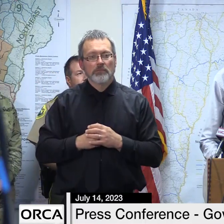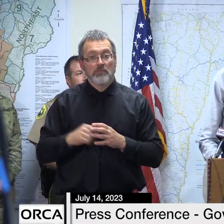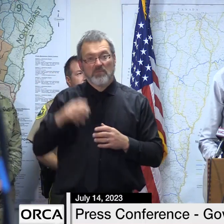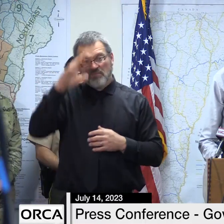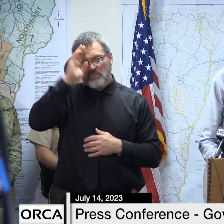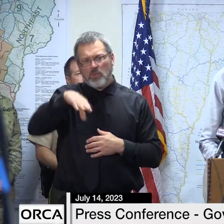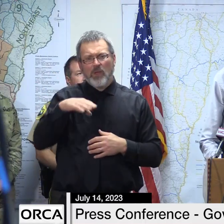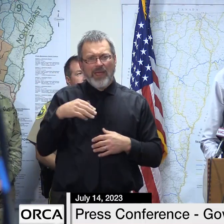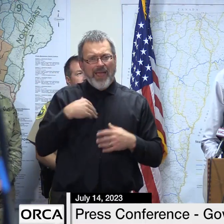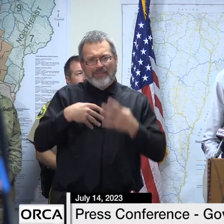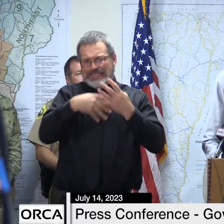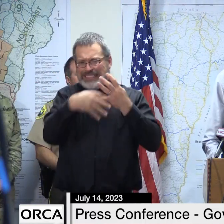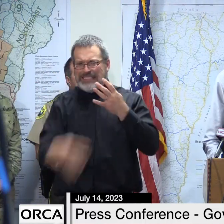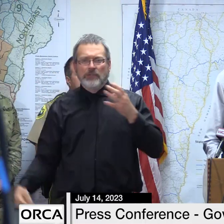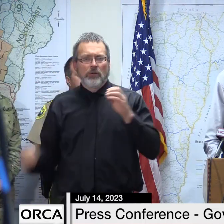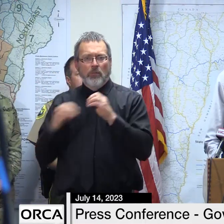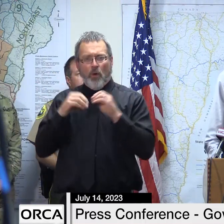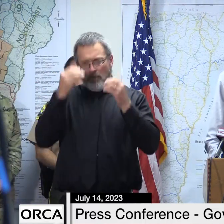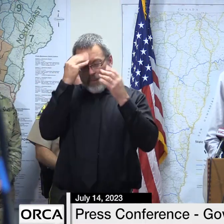particular situation.